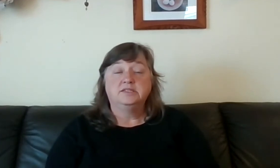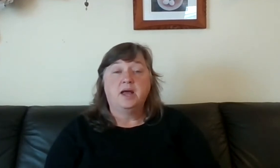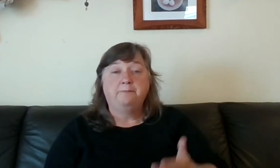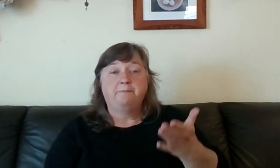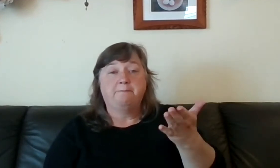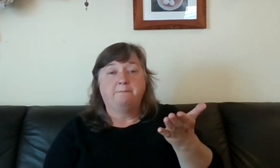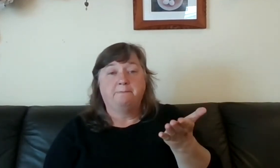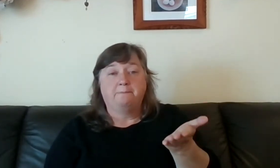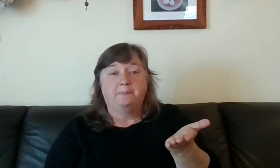Some.